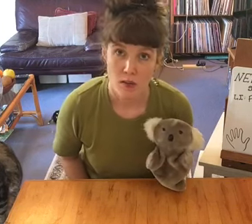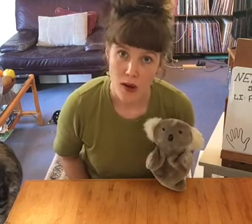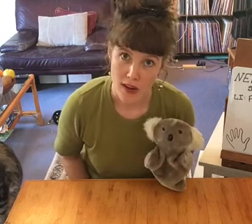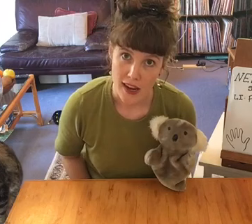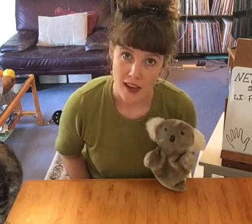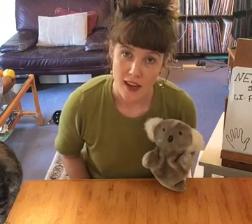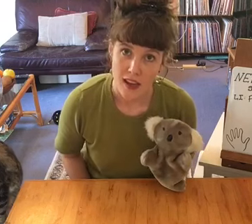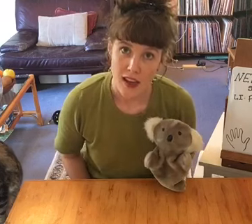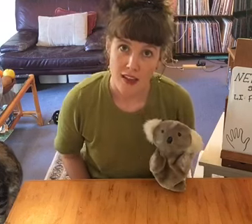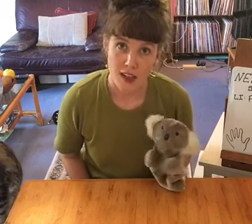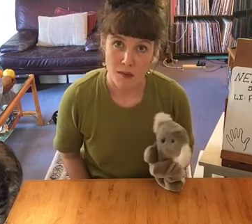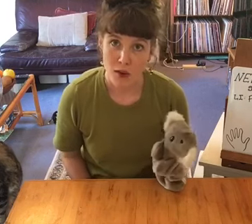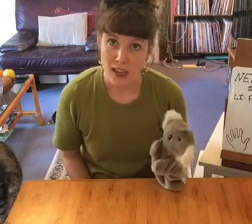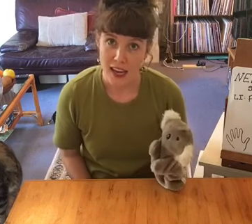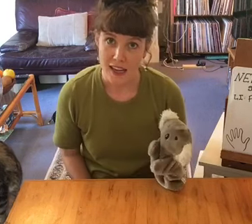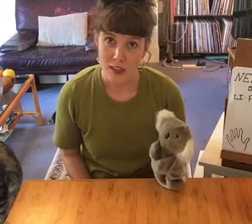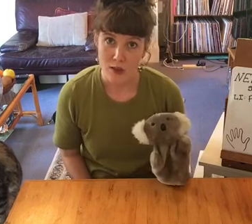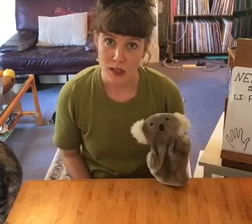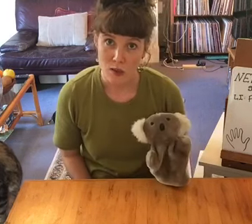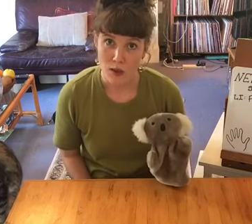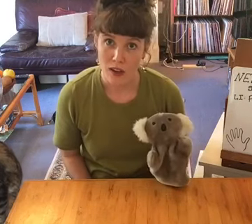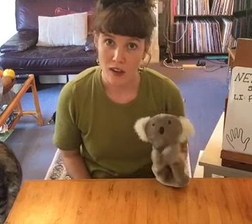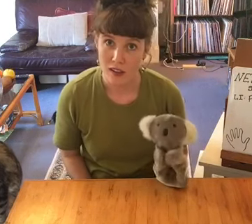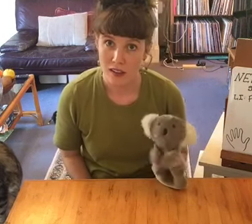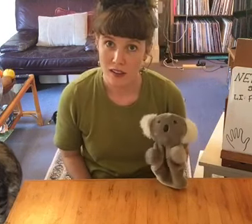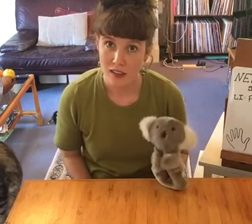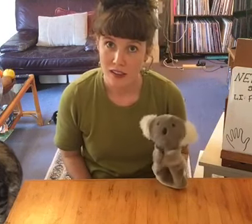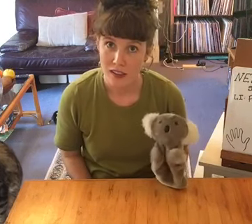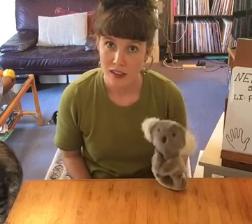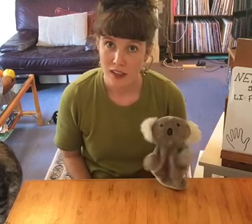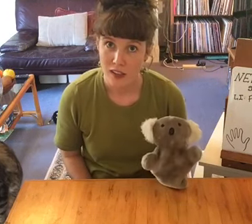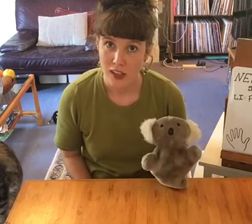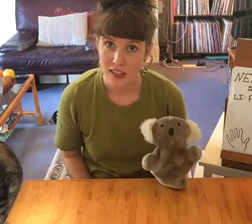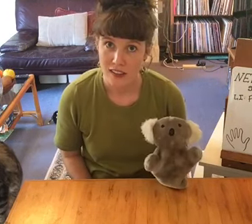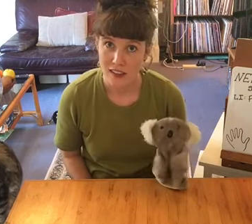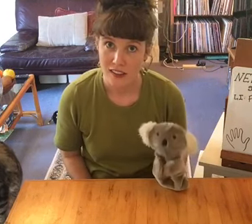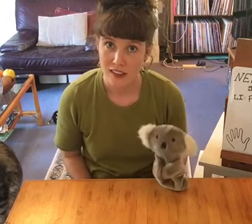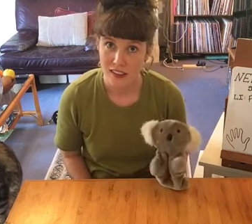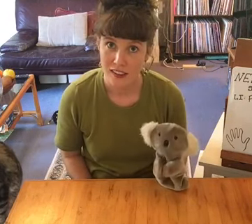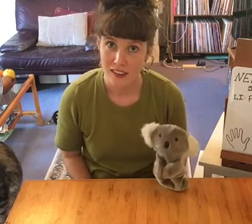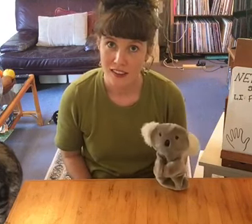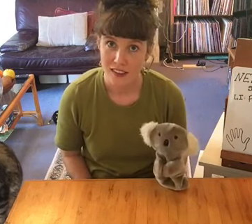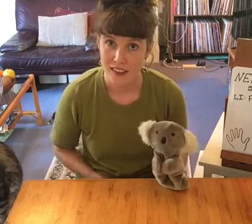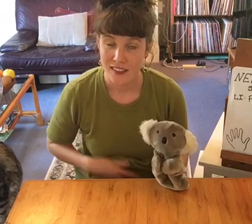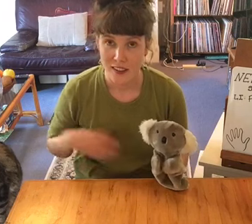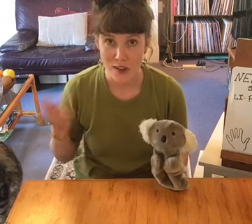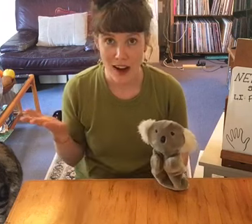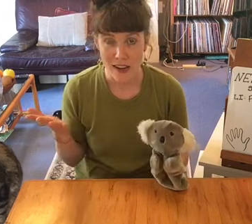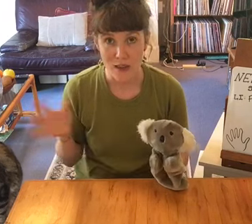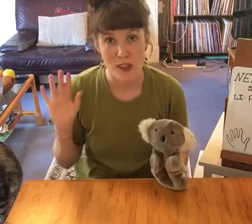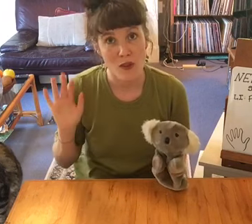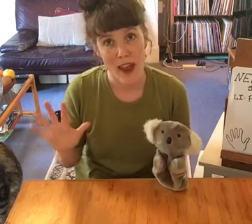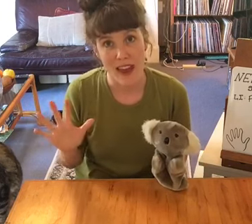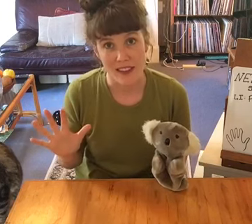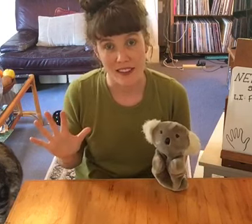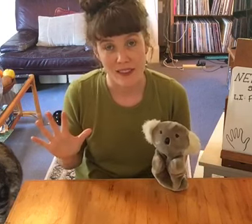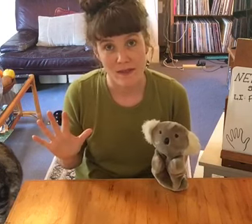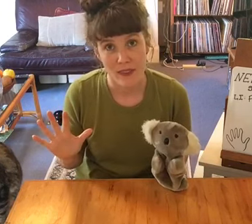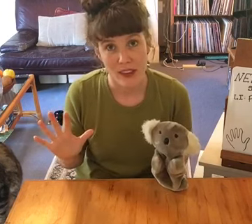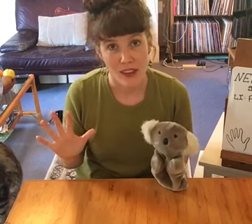Māori. It's communicated using your, can you guess? That's right, using your hands. So